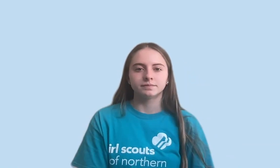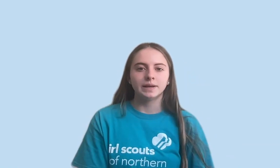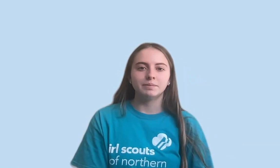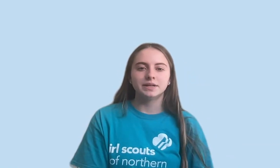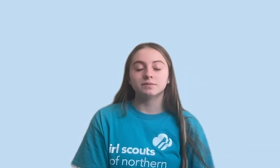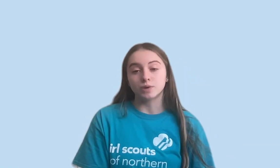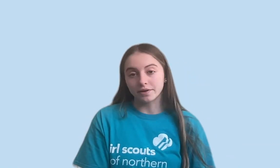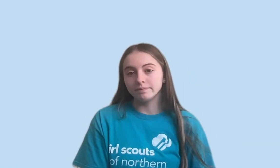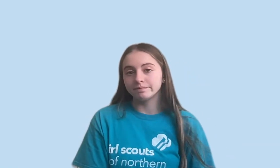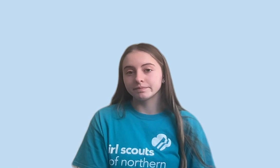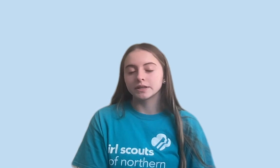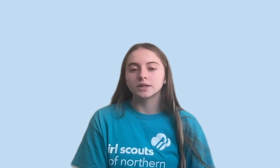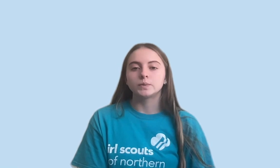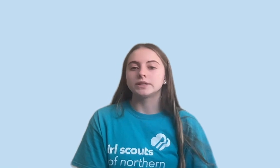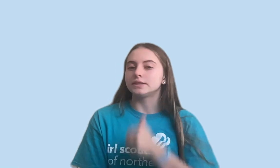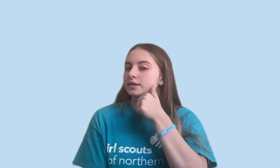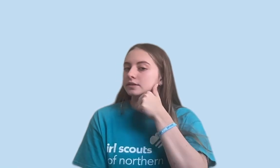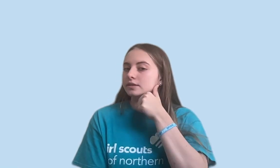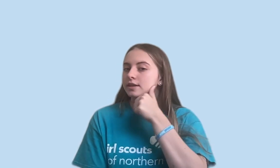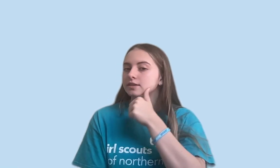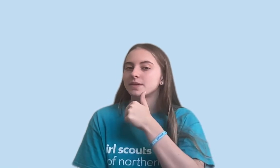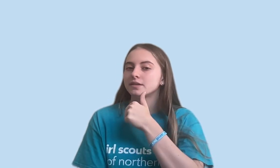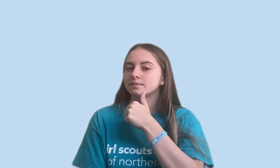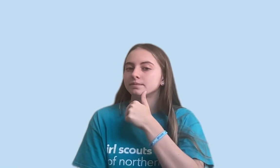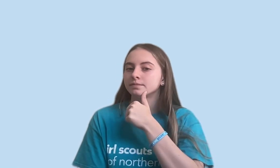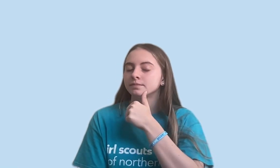It means brother. What does this mean?